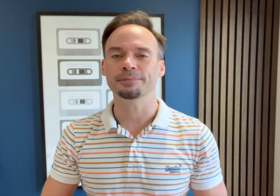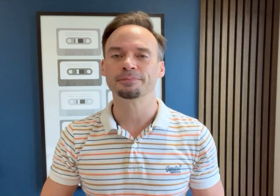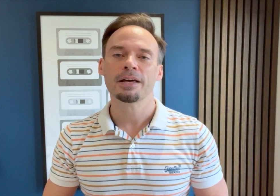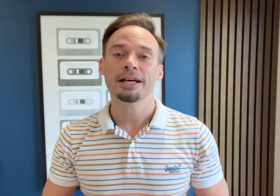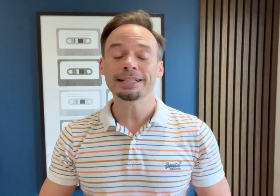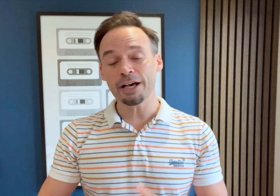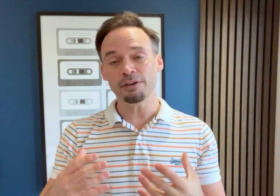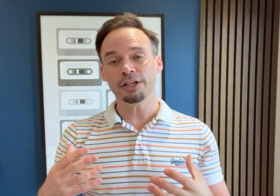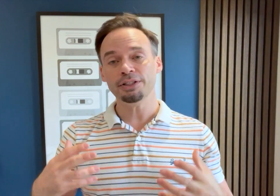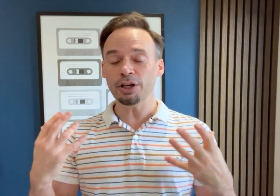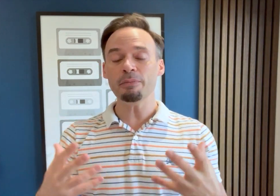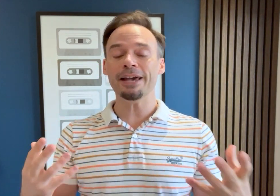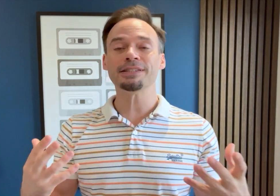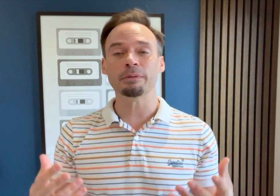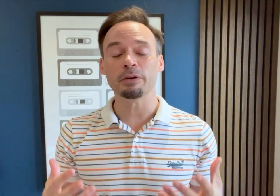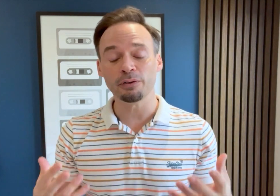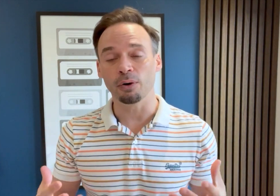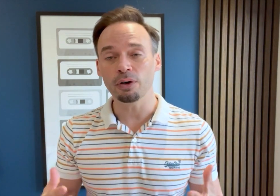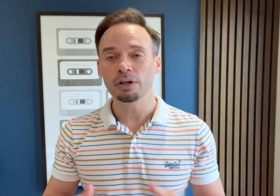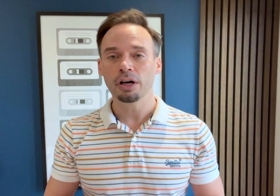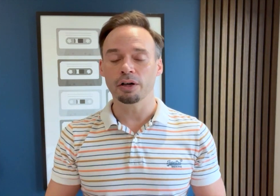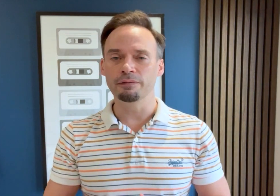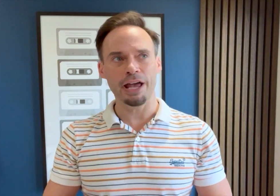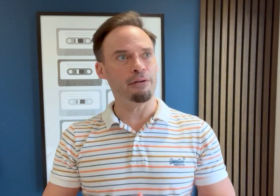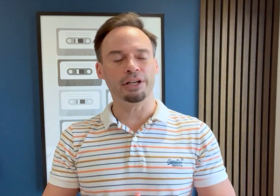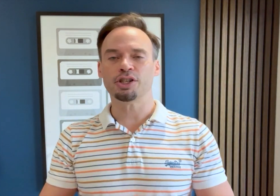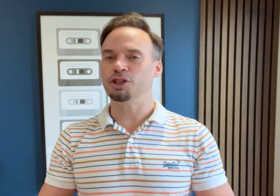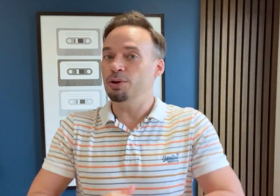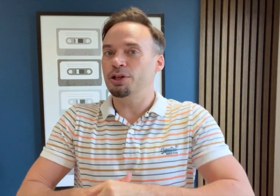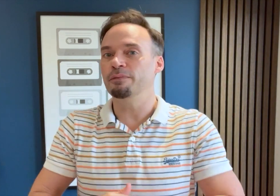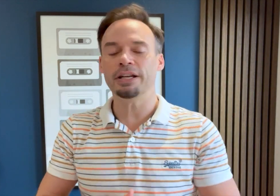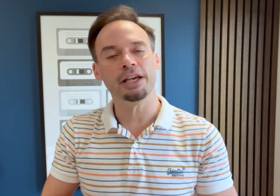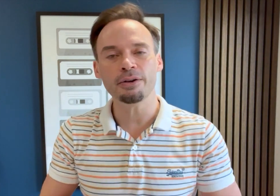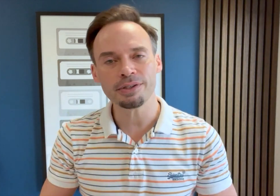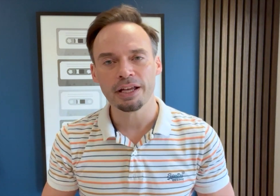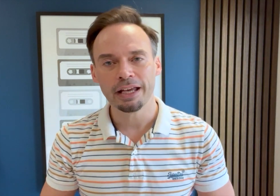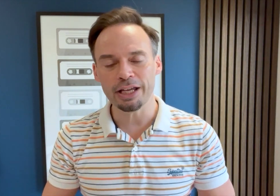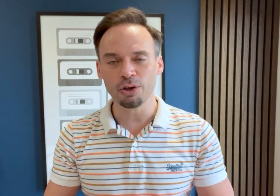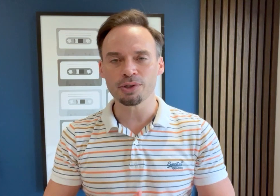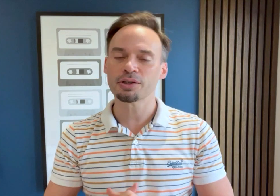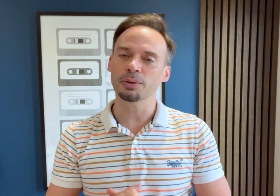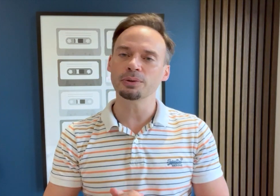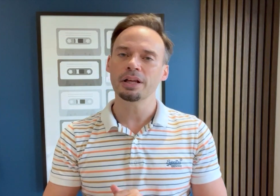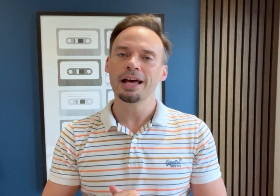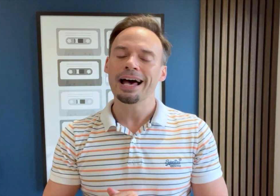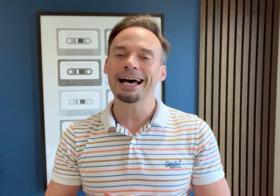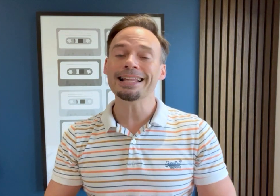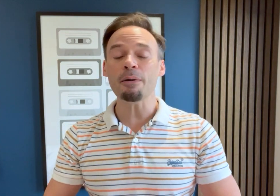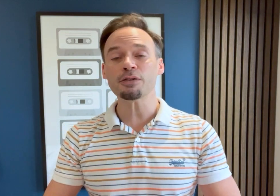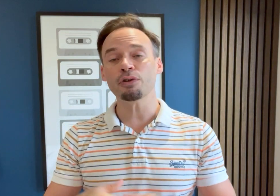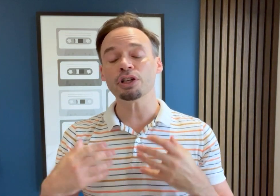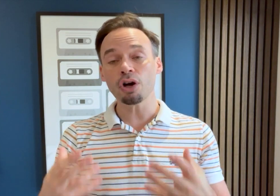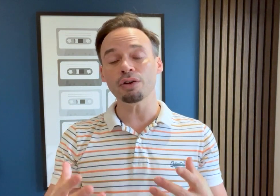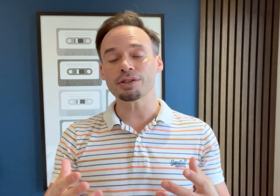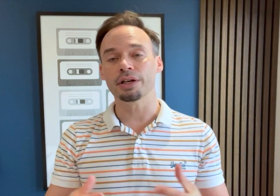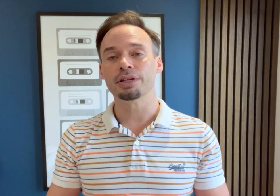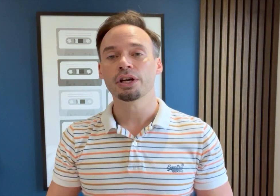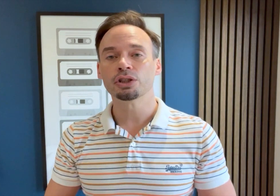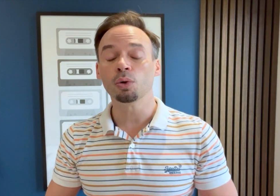now you may have seen me before on various youtube videos in your school and that was for a concert called